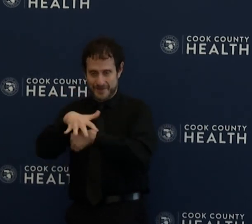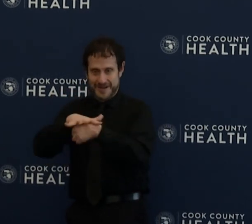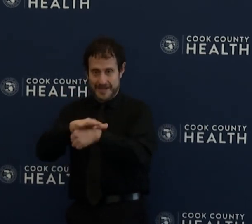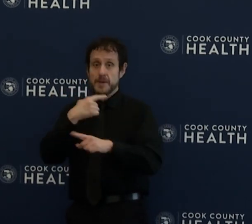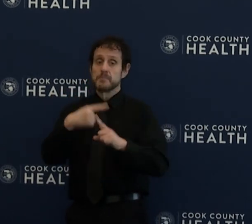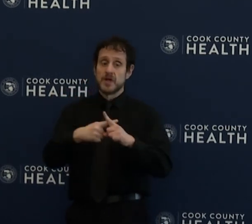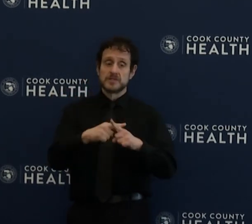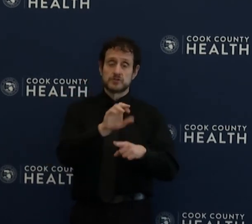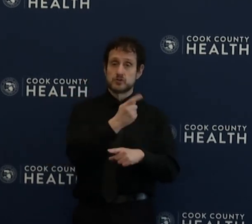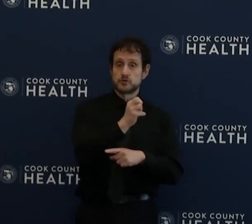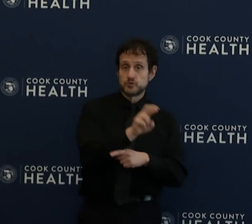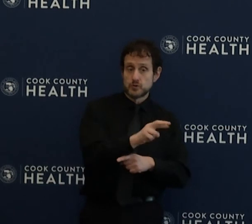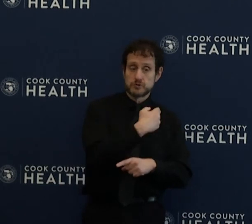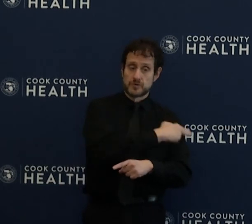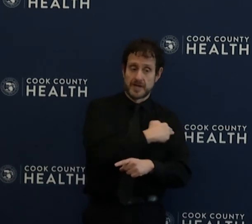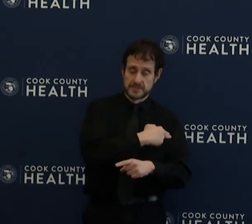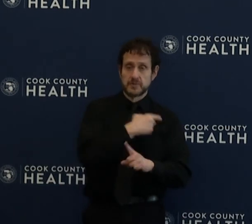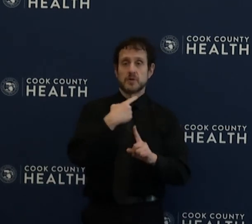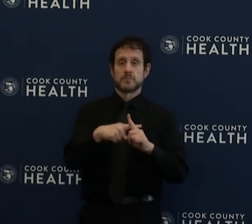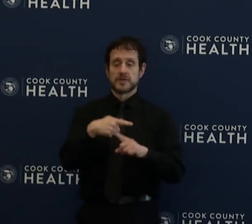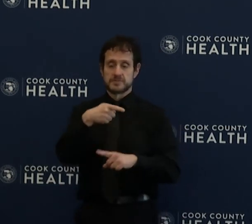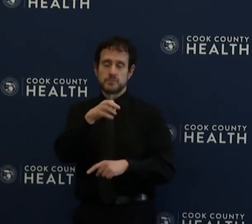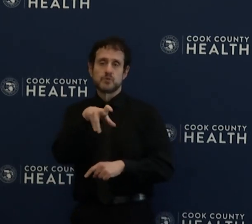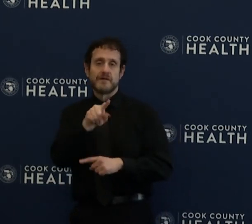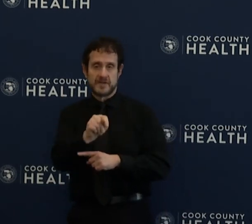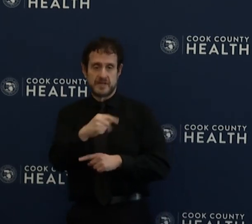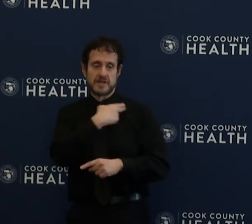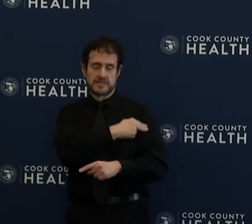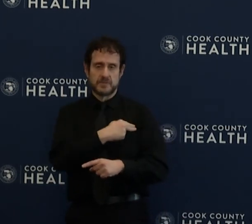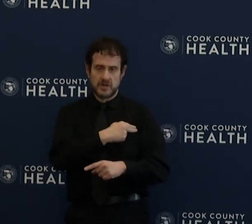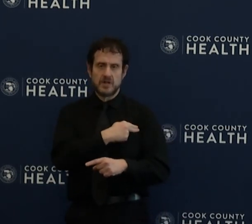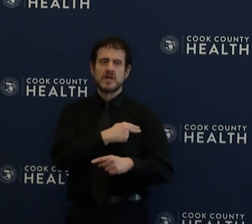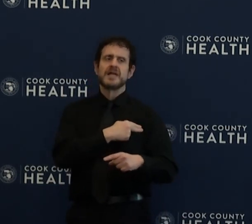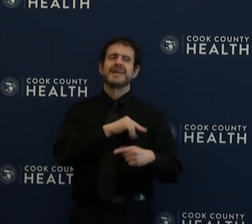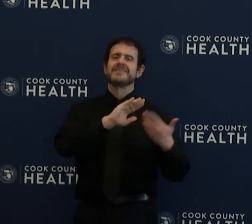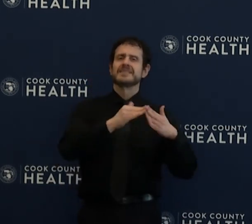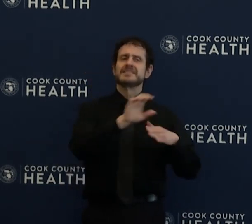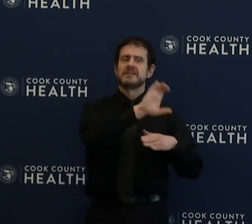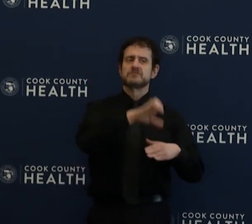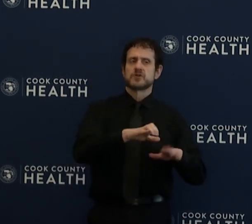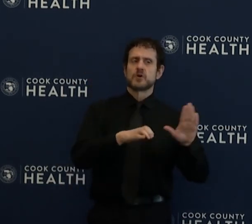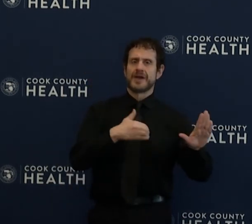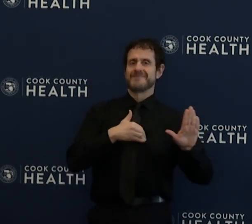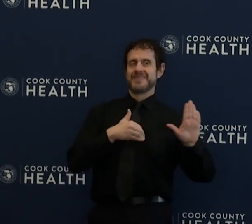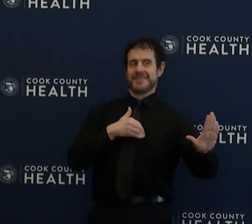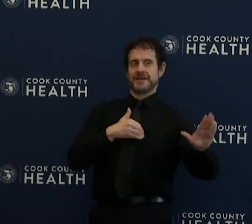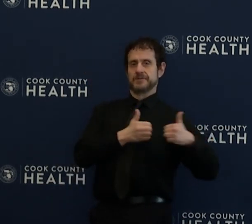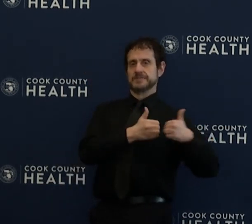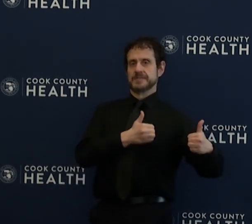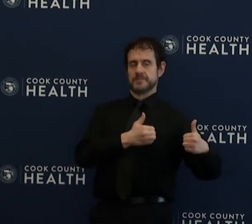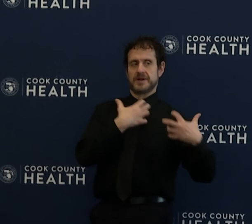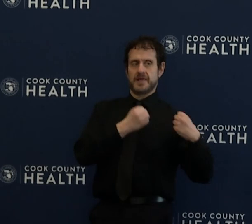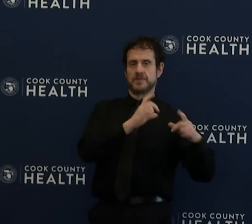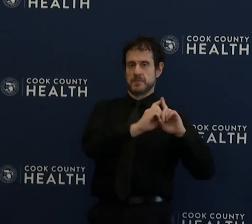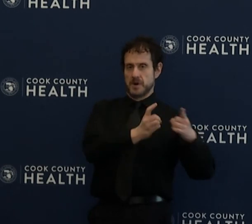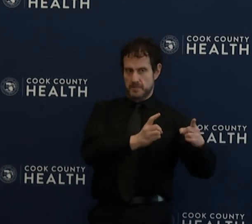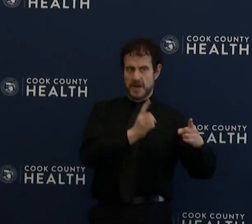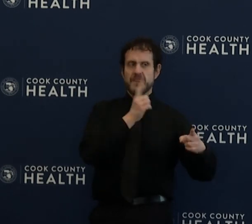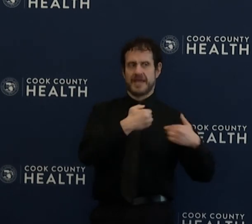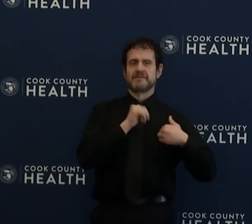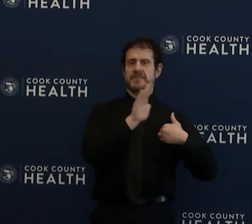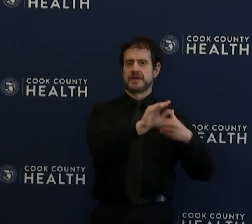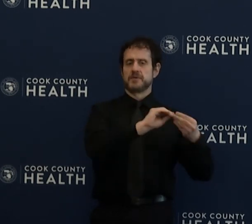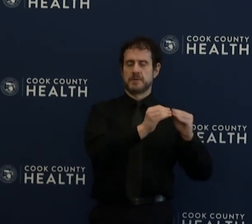Hospital. Remember that the city, and there's a few other jurisdictions that have other public health departments, so they will have their own numbers. But we